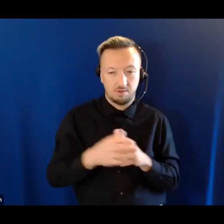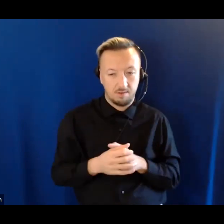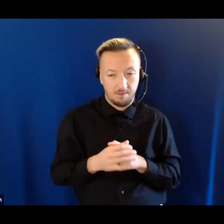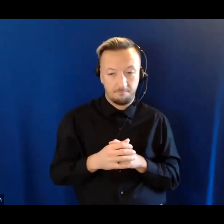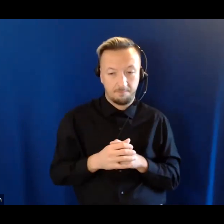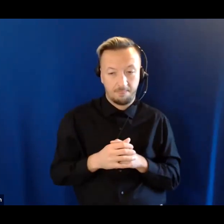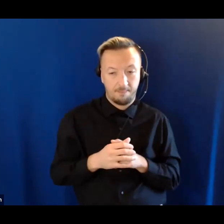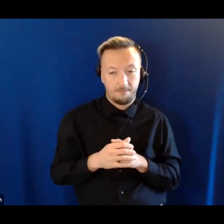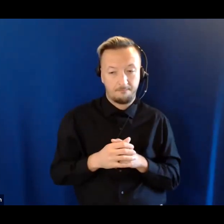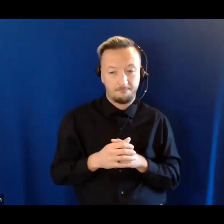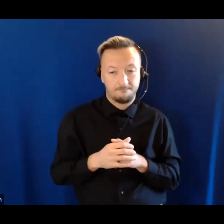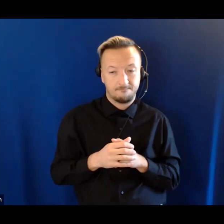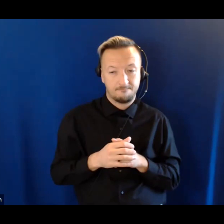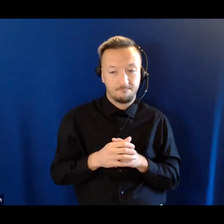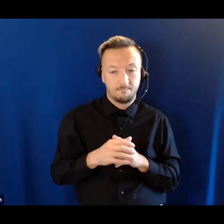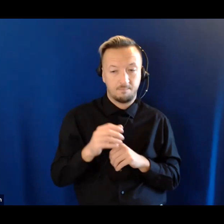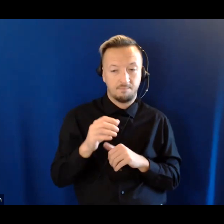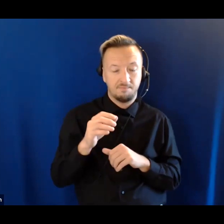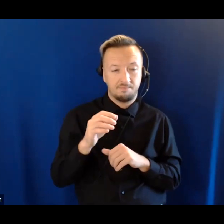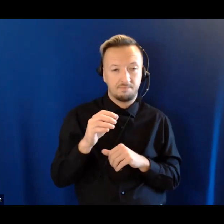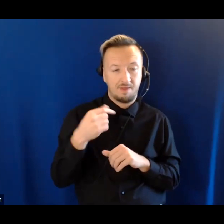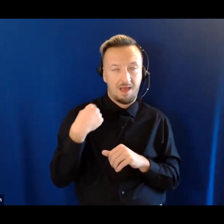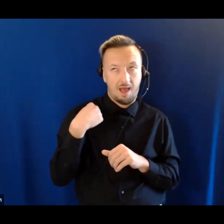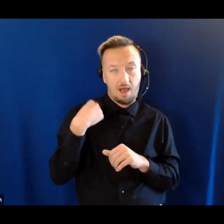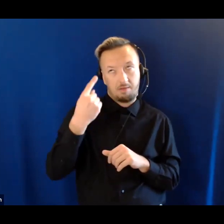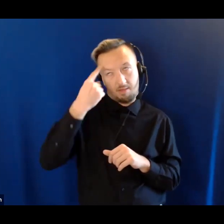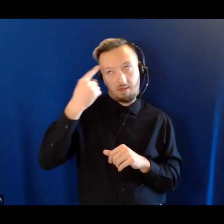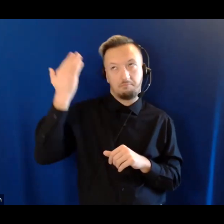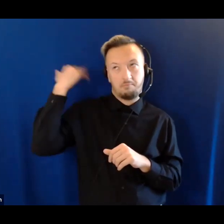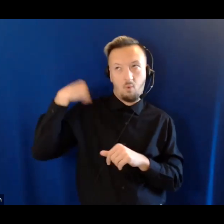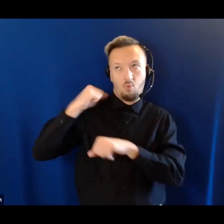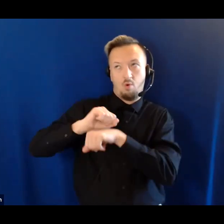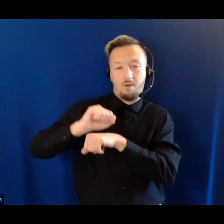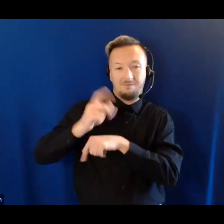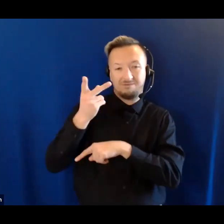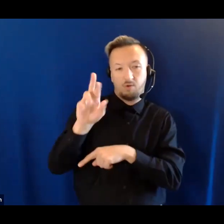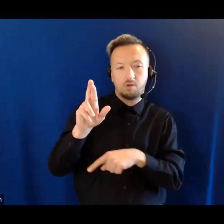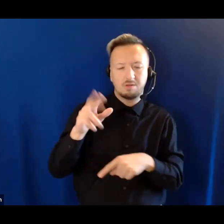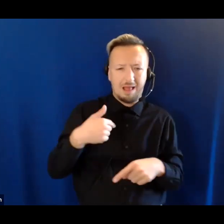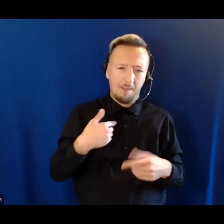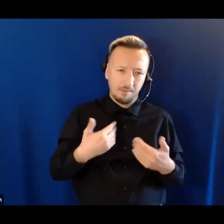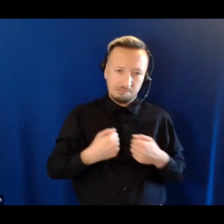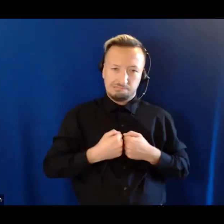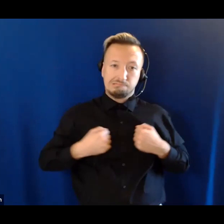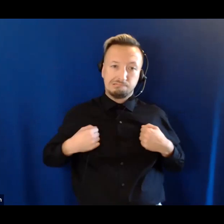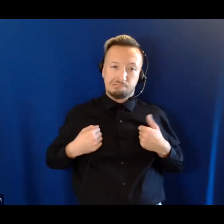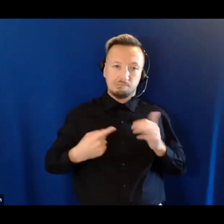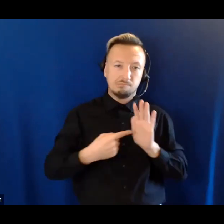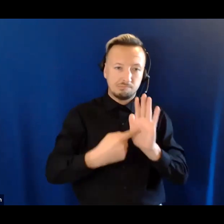I think back to my time with VR, and I want to be vulnerable with you